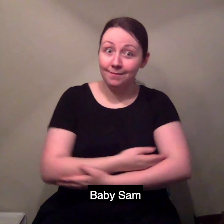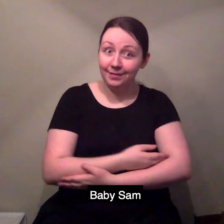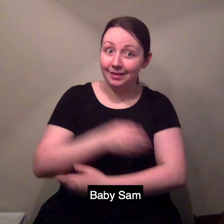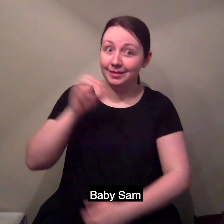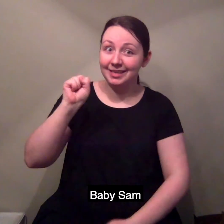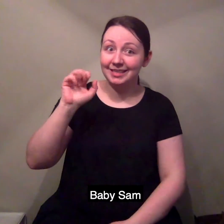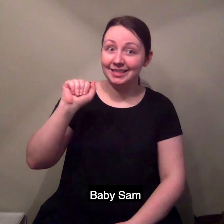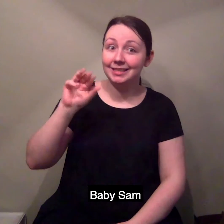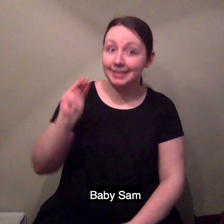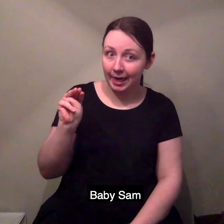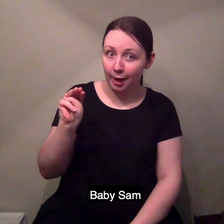Baby Sam.